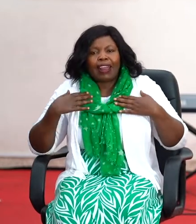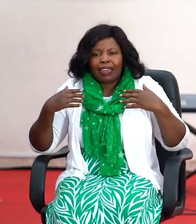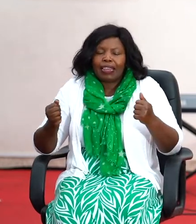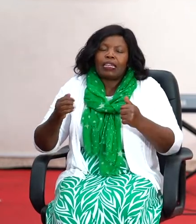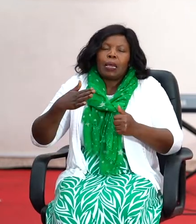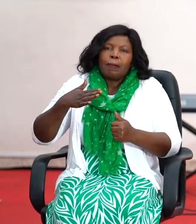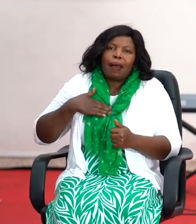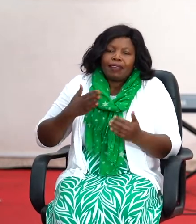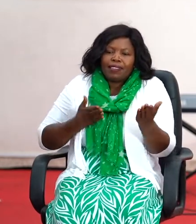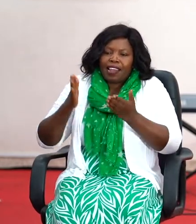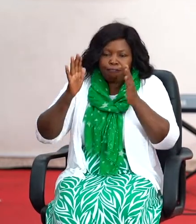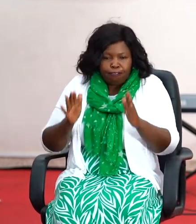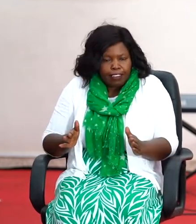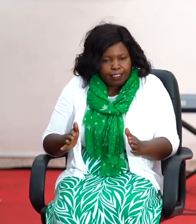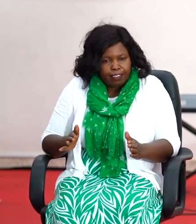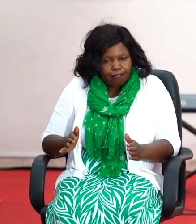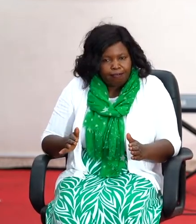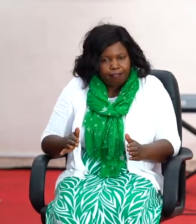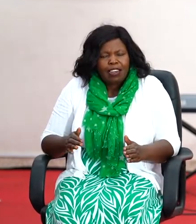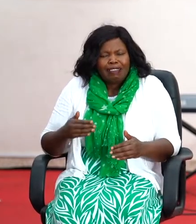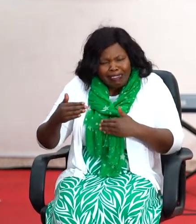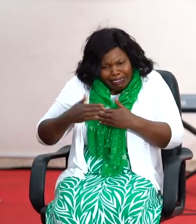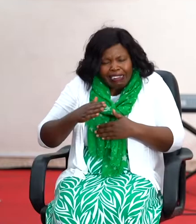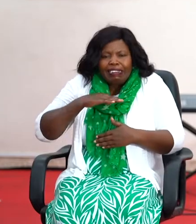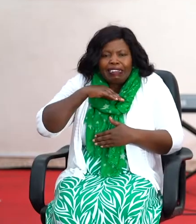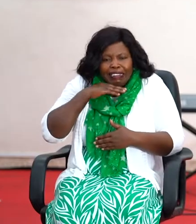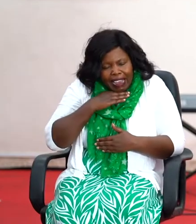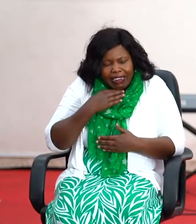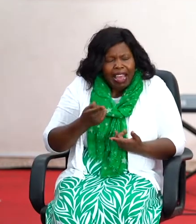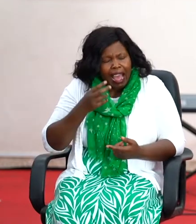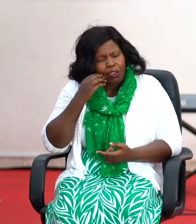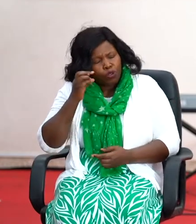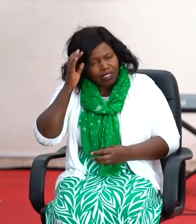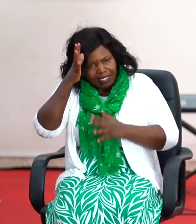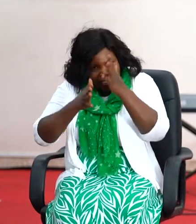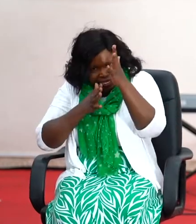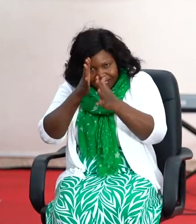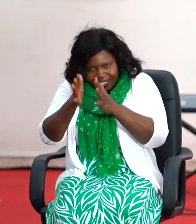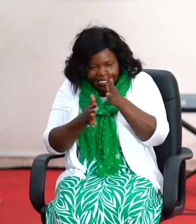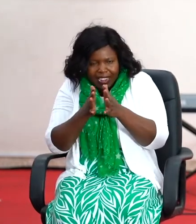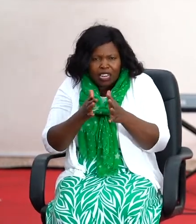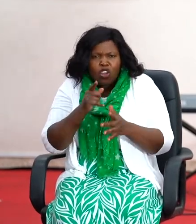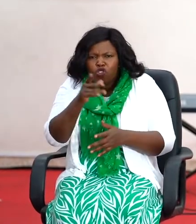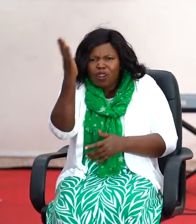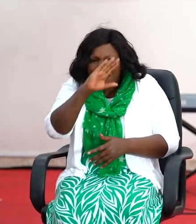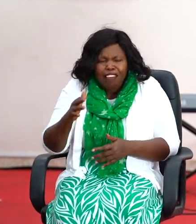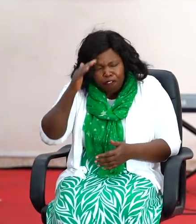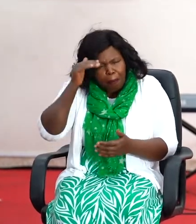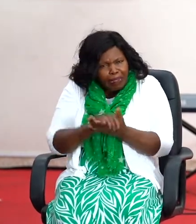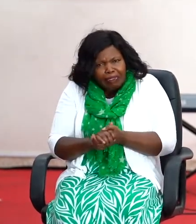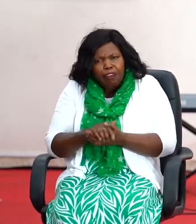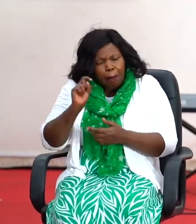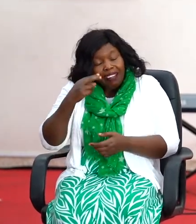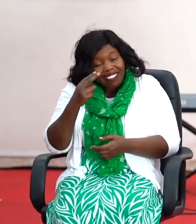Unless you people see miraculous signs and wonders, Jesus told him, you will never believe. The royal official